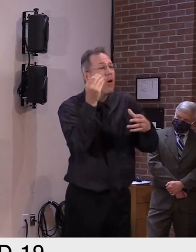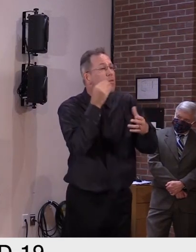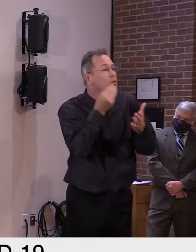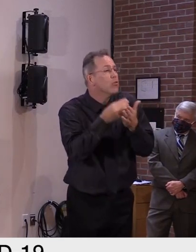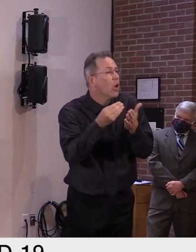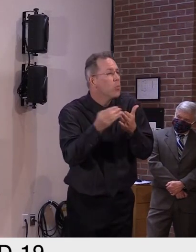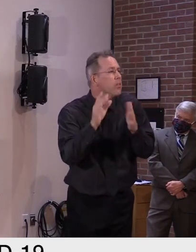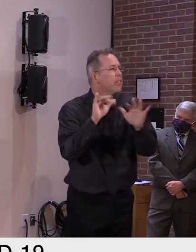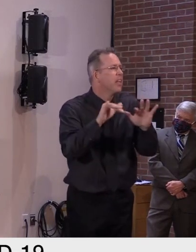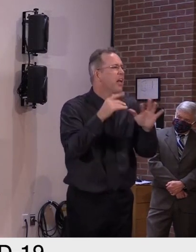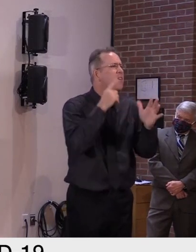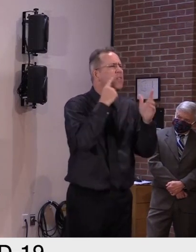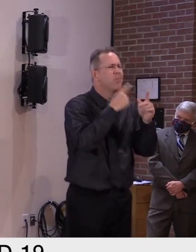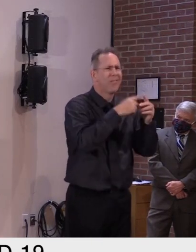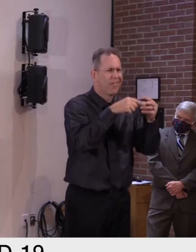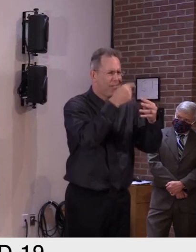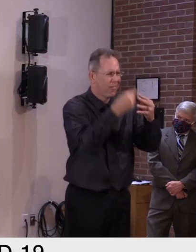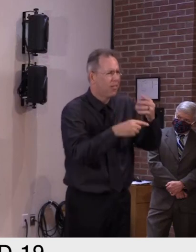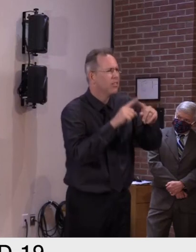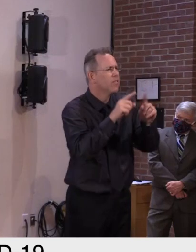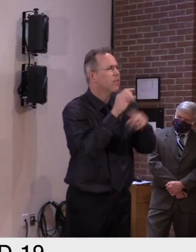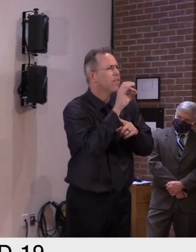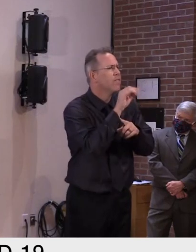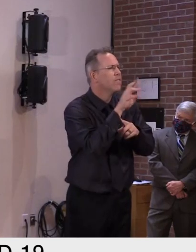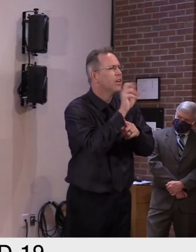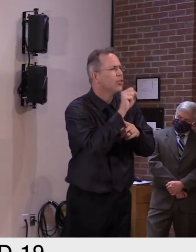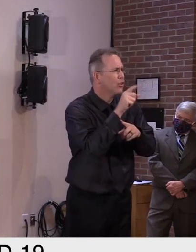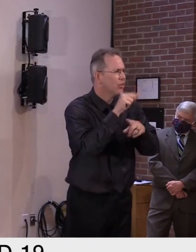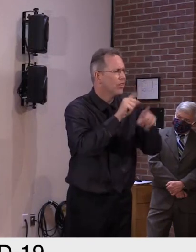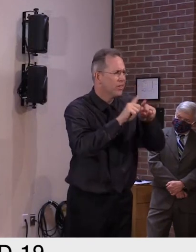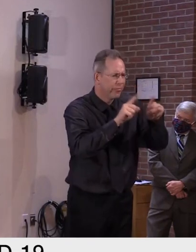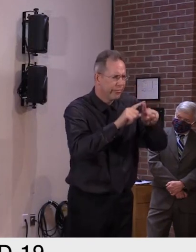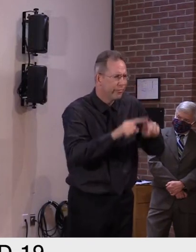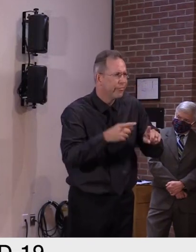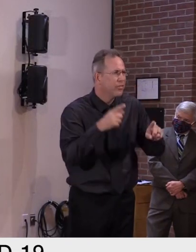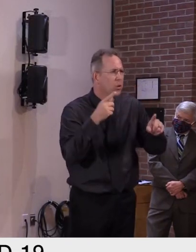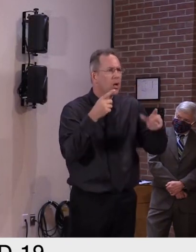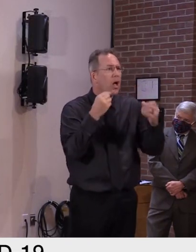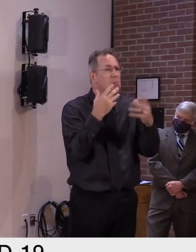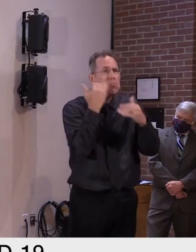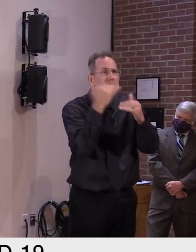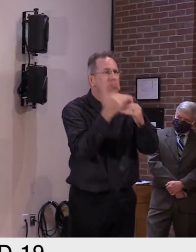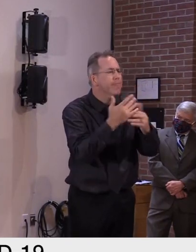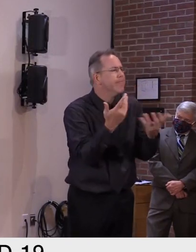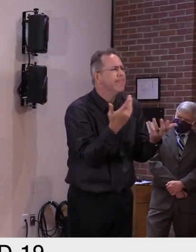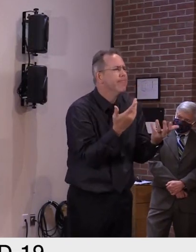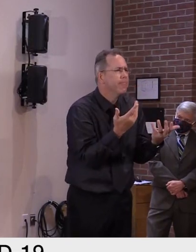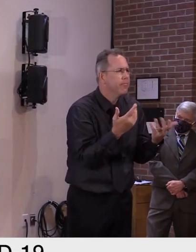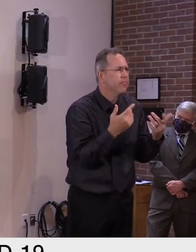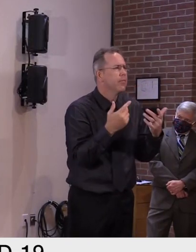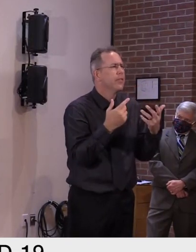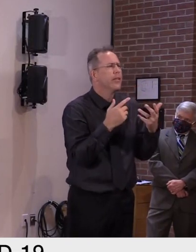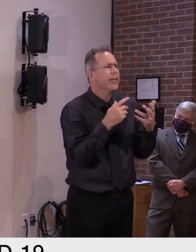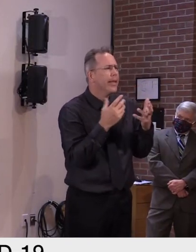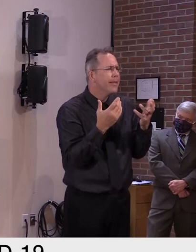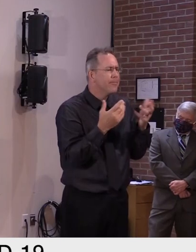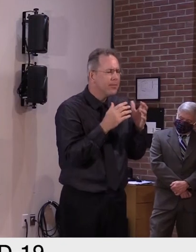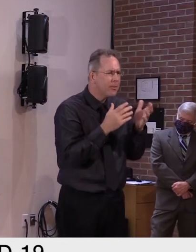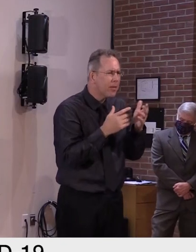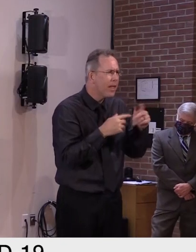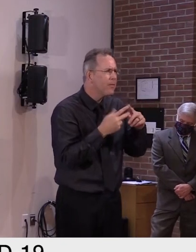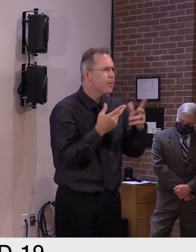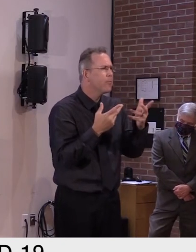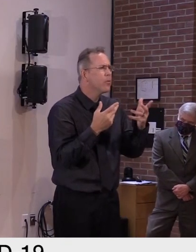breaking the rules, if you will, about being physically distanced and making sure that we have masks on and aren't